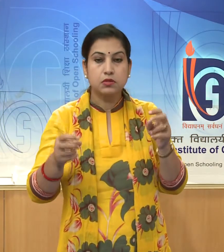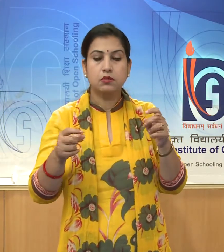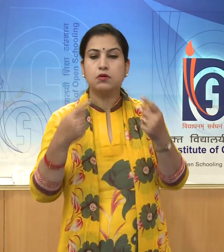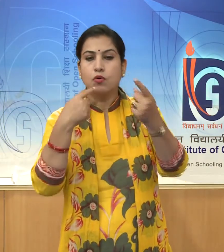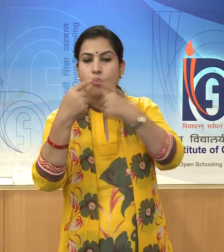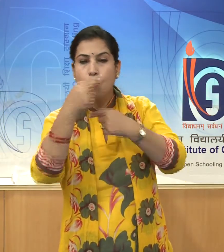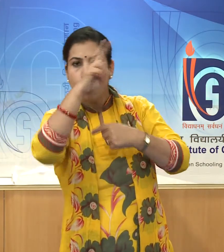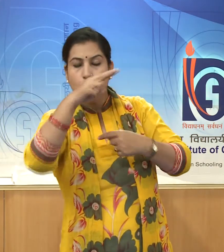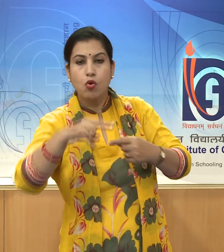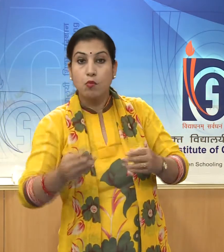subjects such as